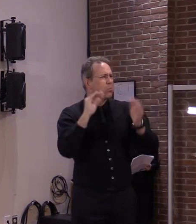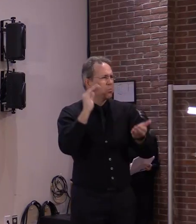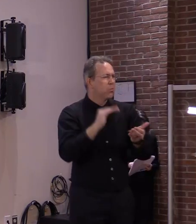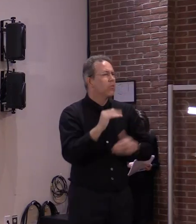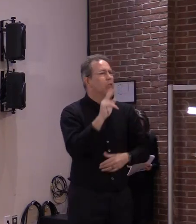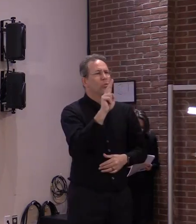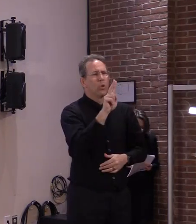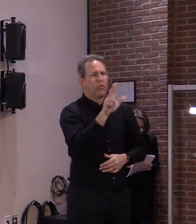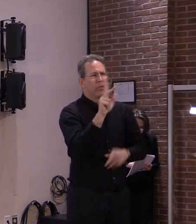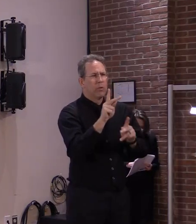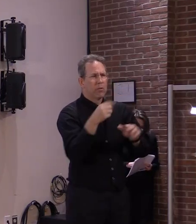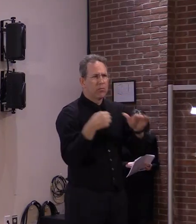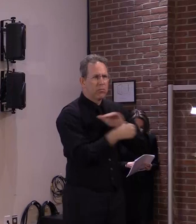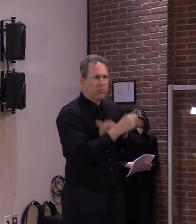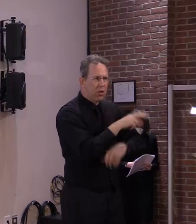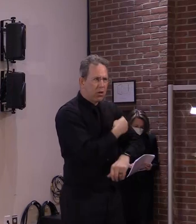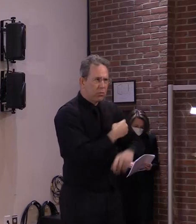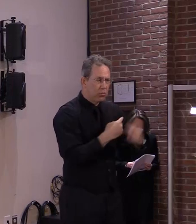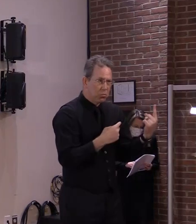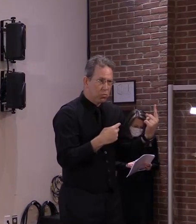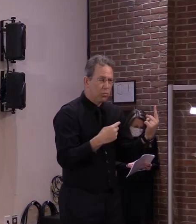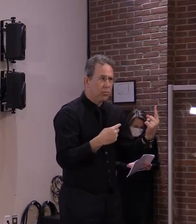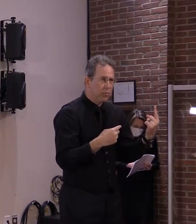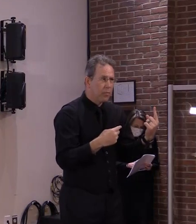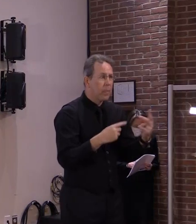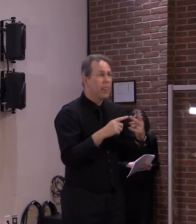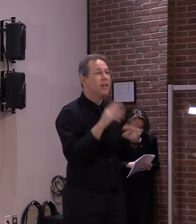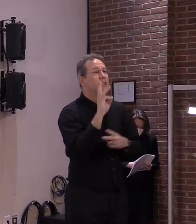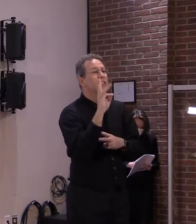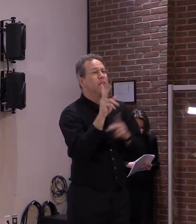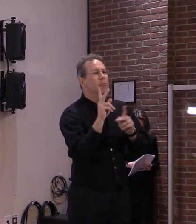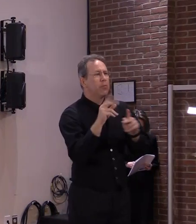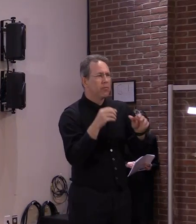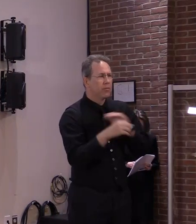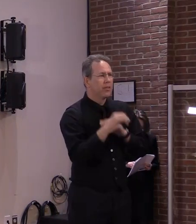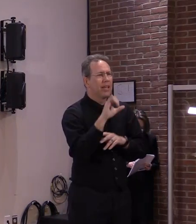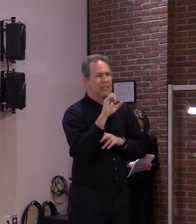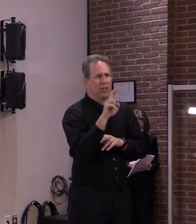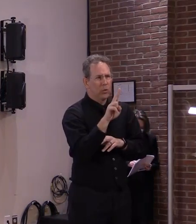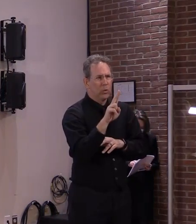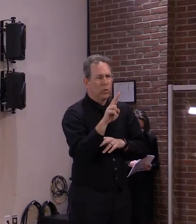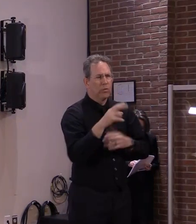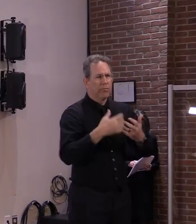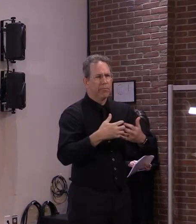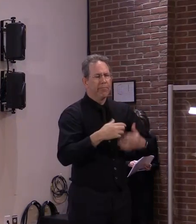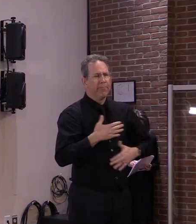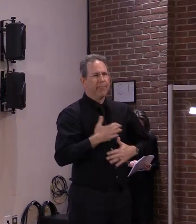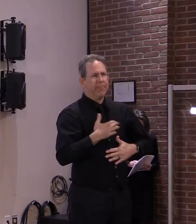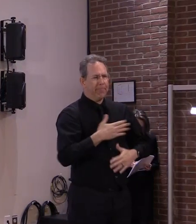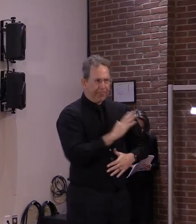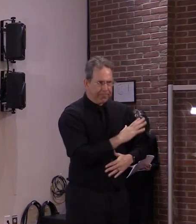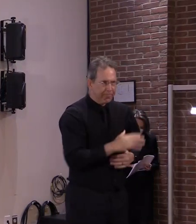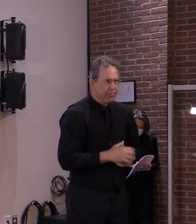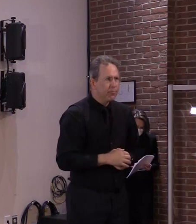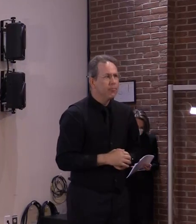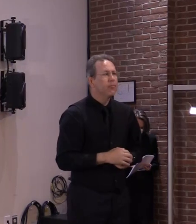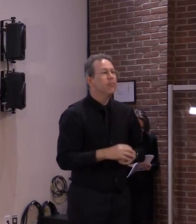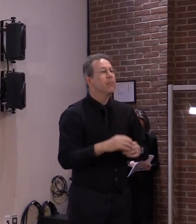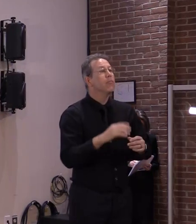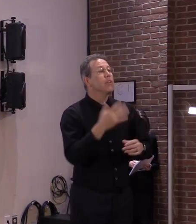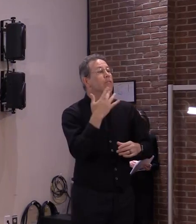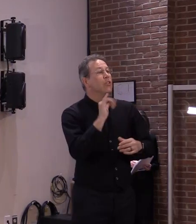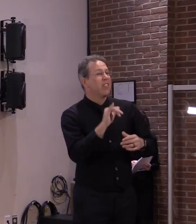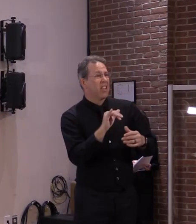is a little lower than we've been experiencing, with 6 in the ICU. Fortunately, in the last several days, there have been no